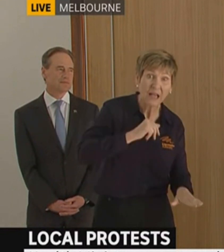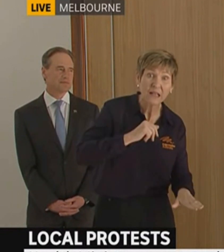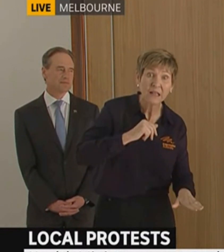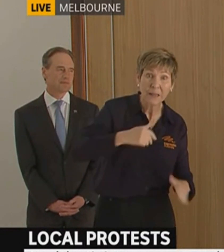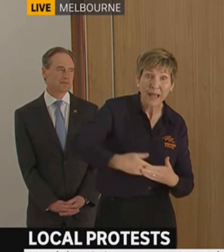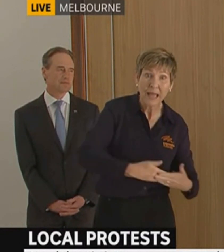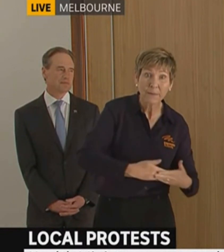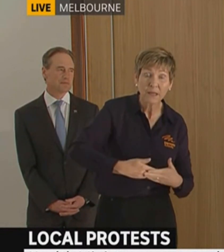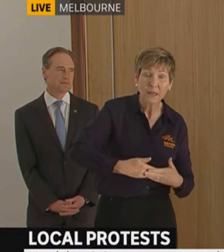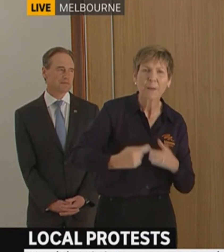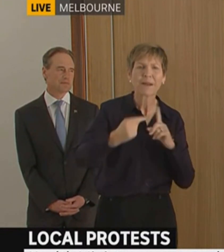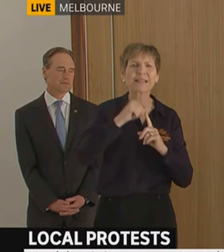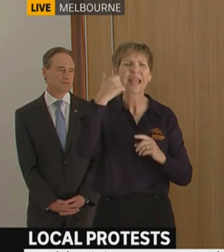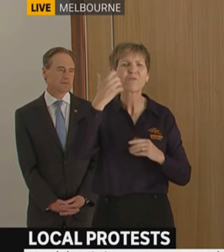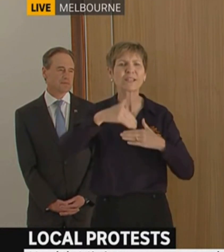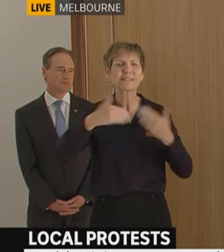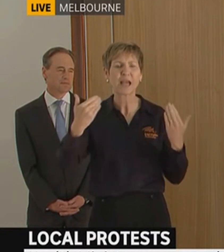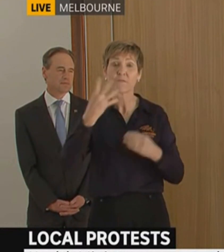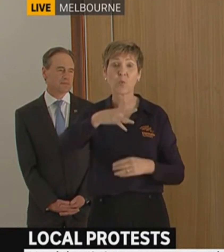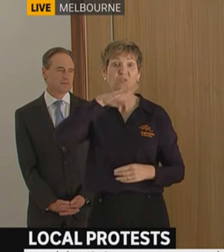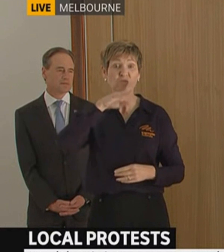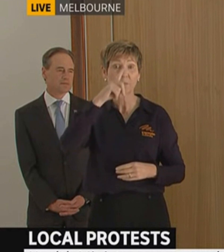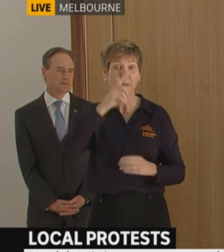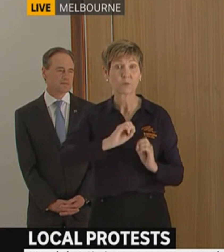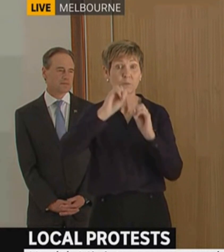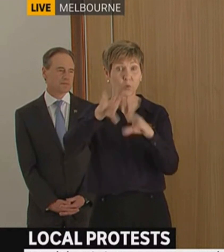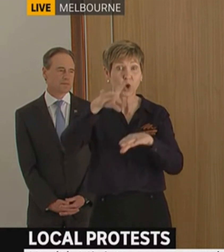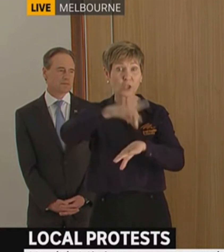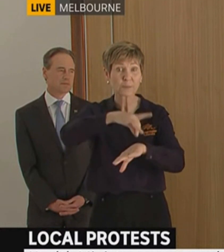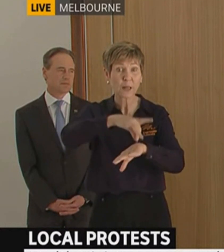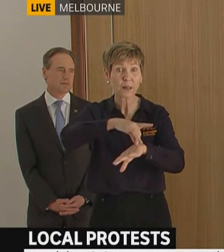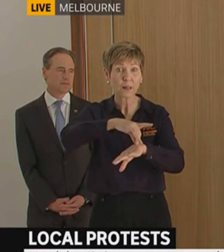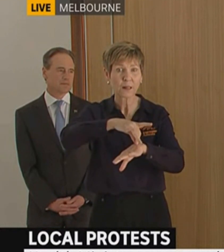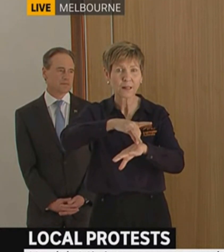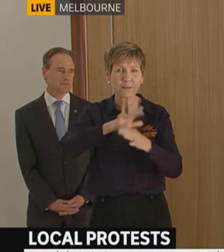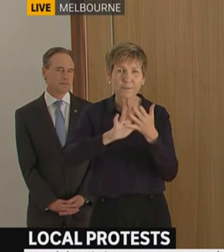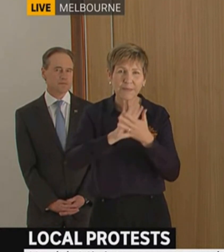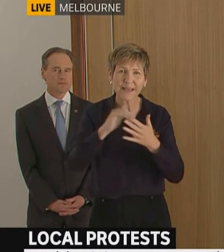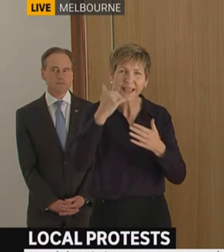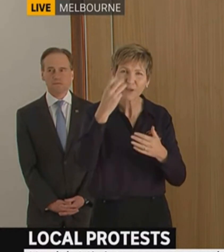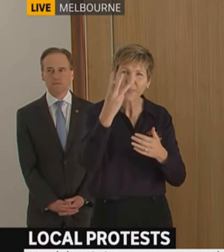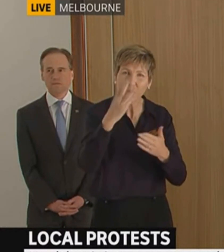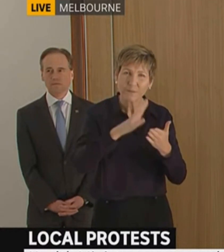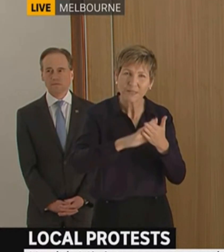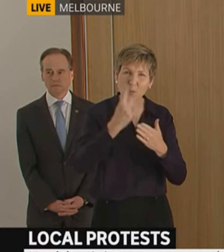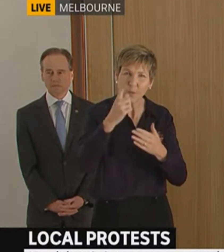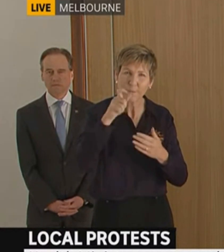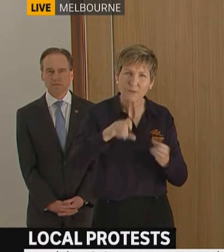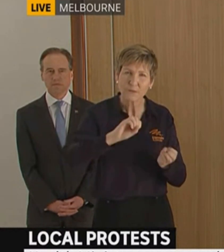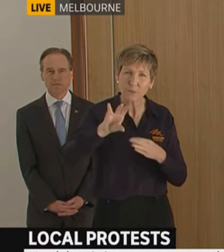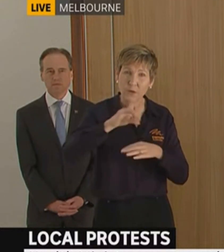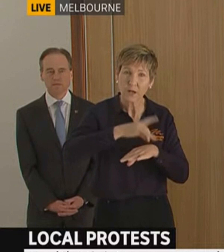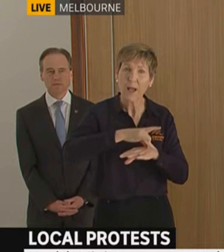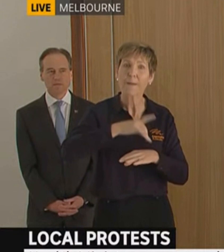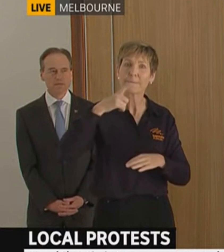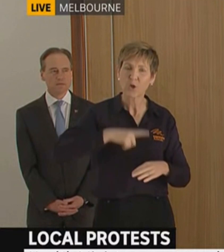people admitted to hospital each and every day. That's 1 every 3 minutes. Now this money will go a long way